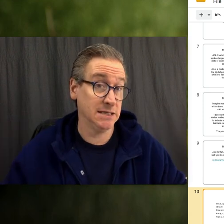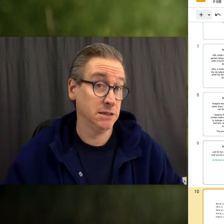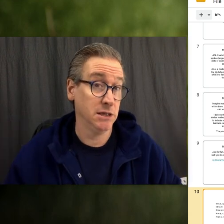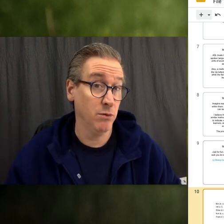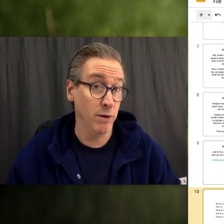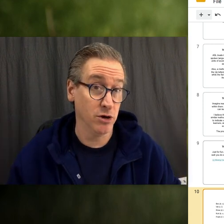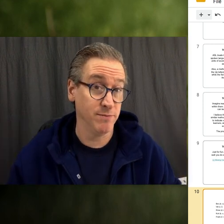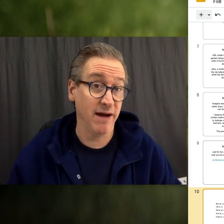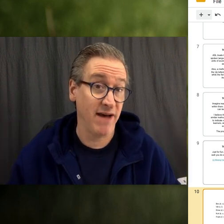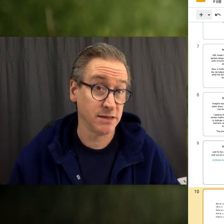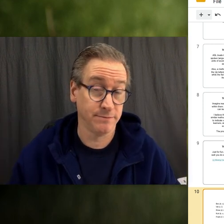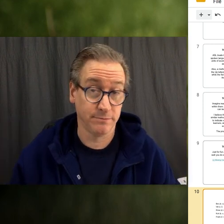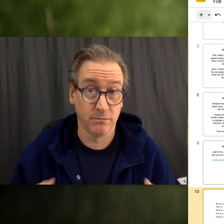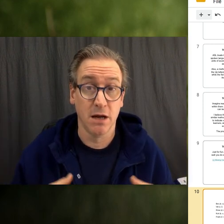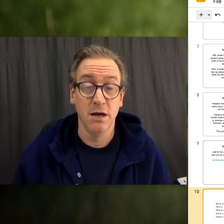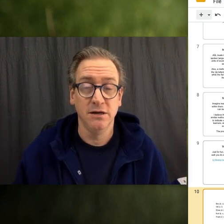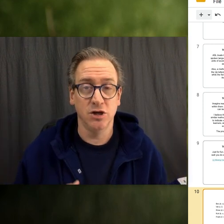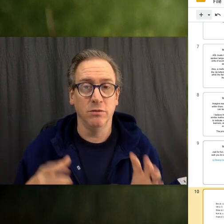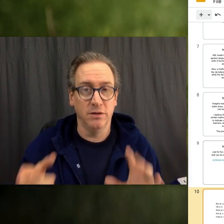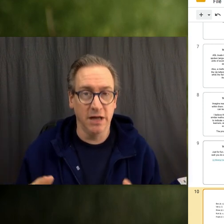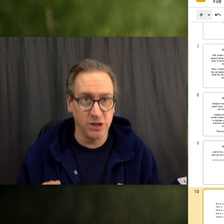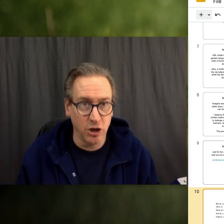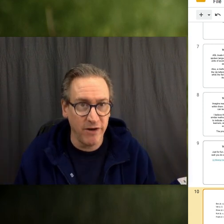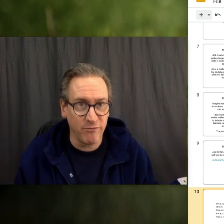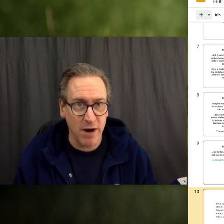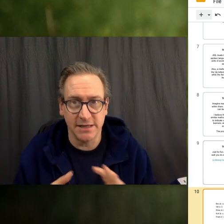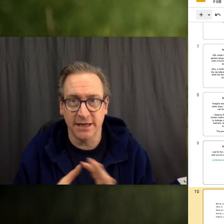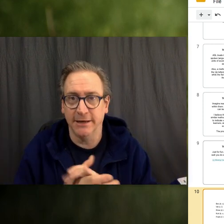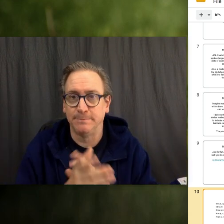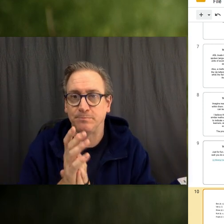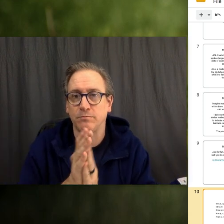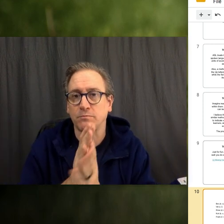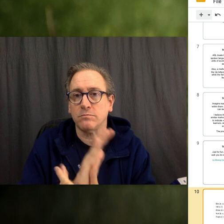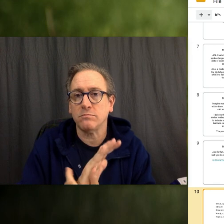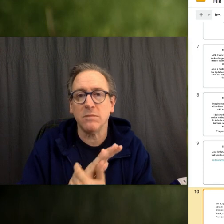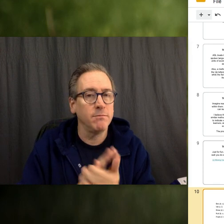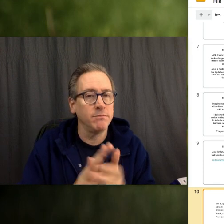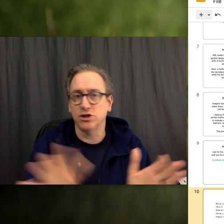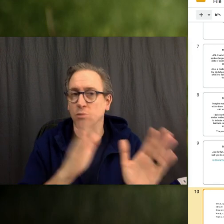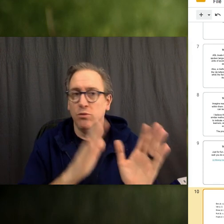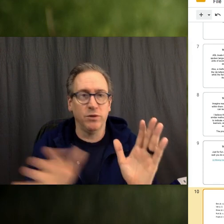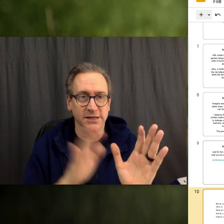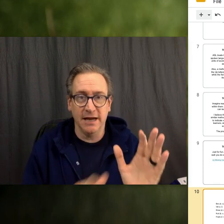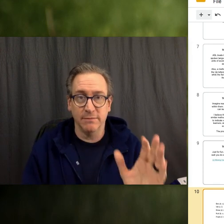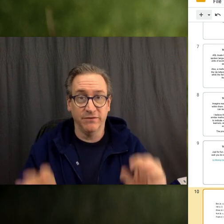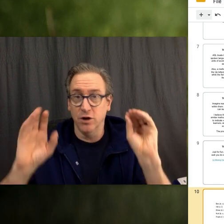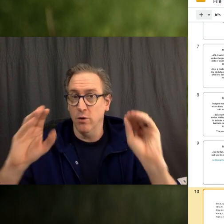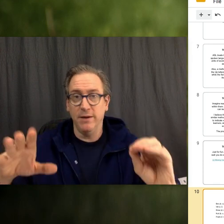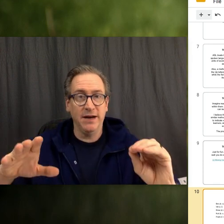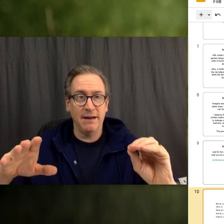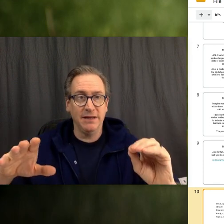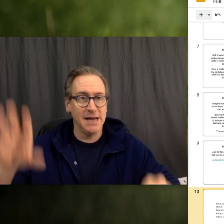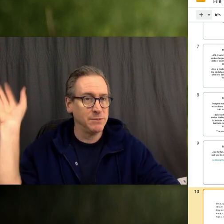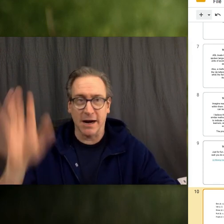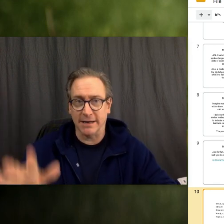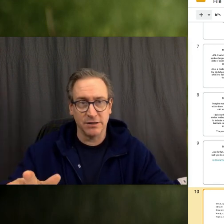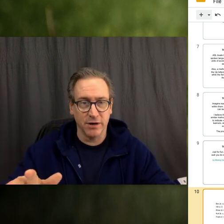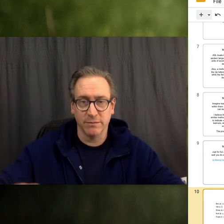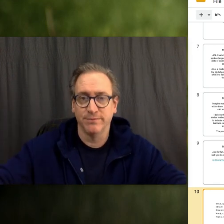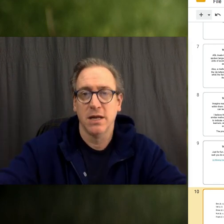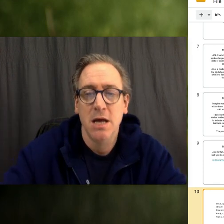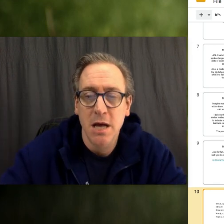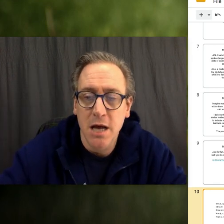it when it goes by fast. So it's a good way of practicing it. Just go with these names. If you know anybody named these names, practice